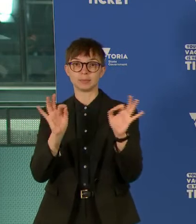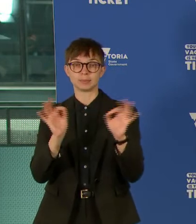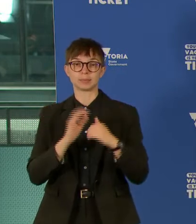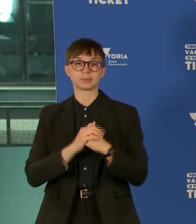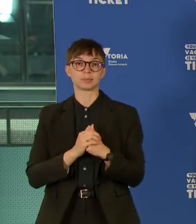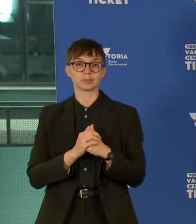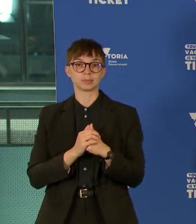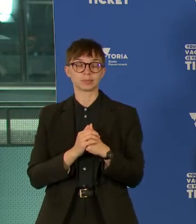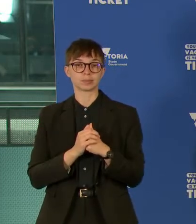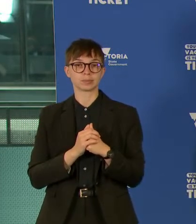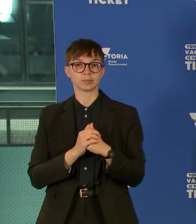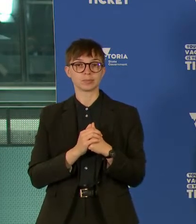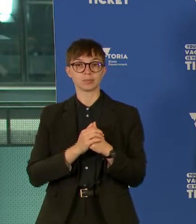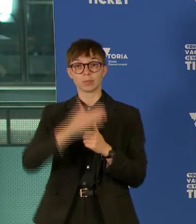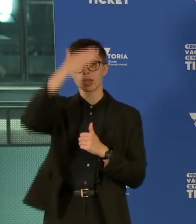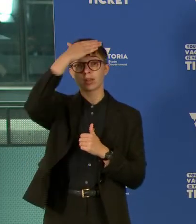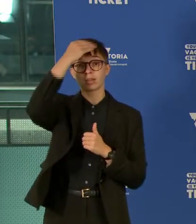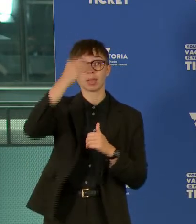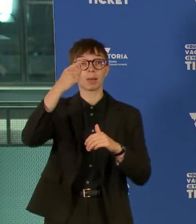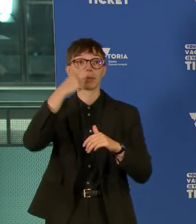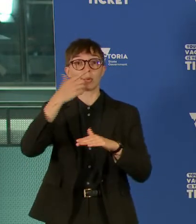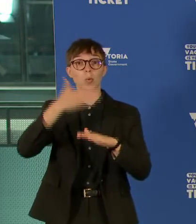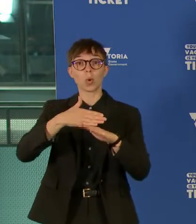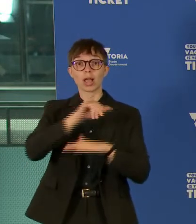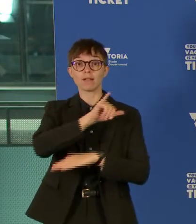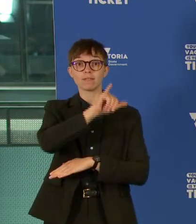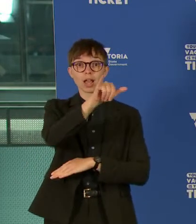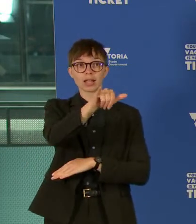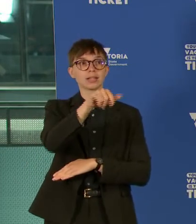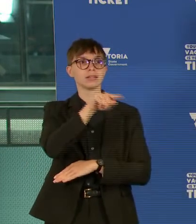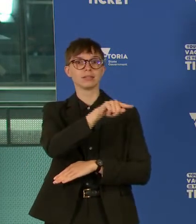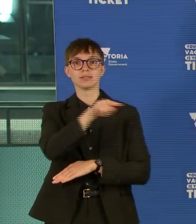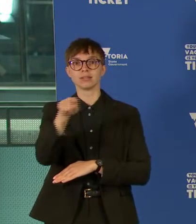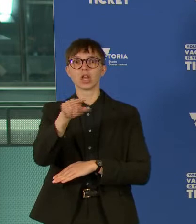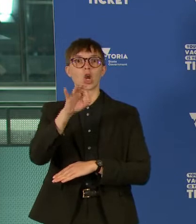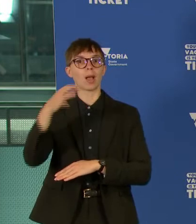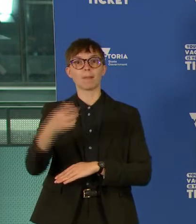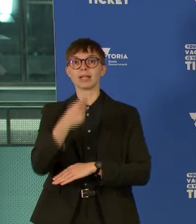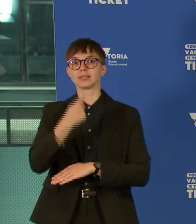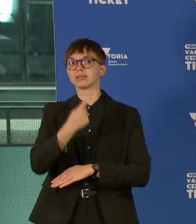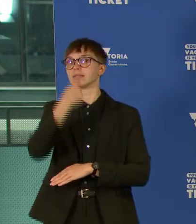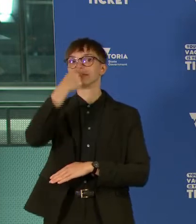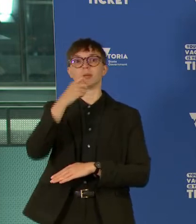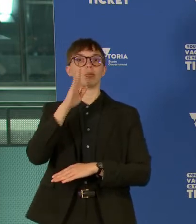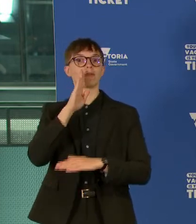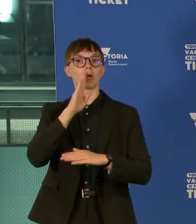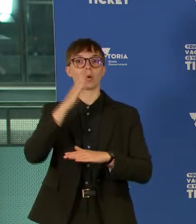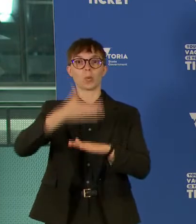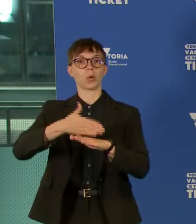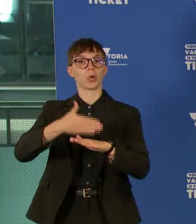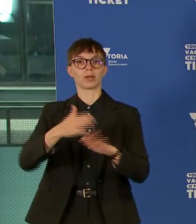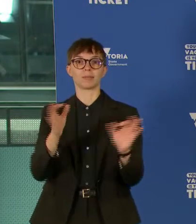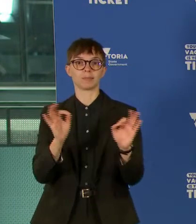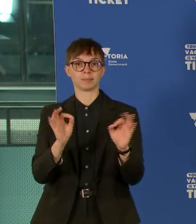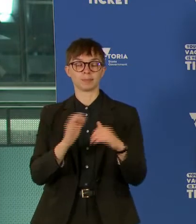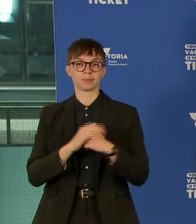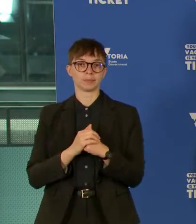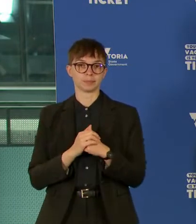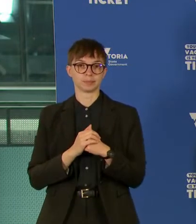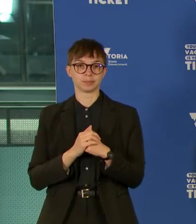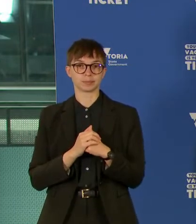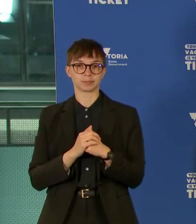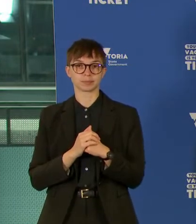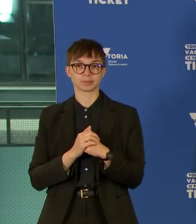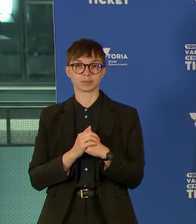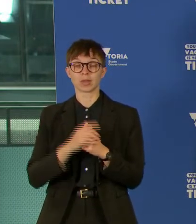will also be lifted. People will be exempt from testing or quarantining for 12 weeks